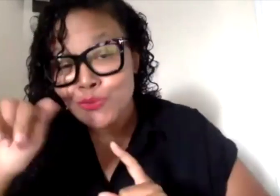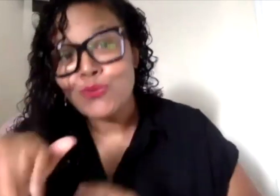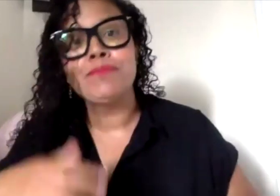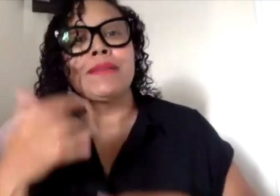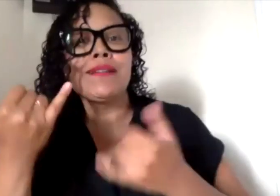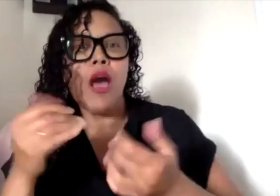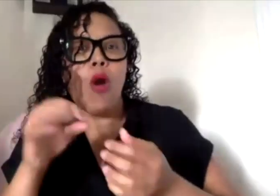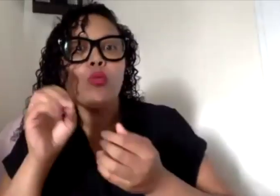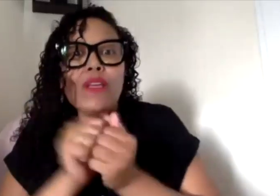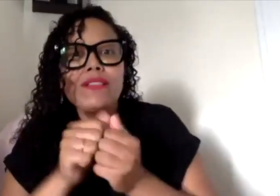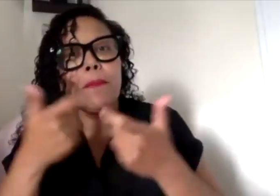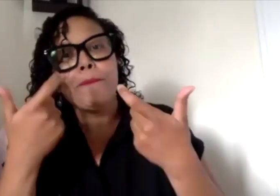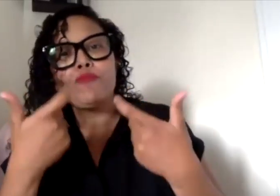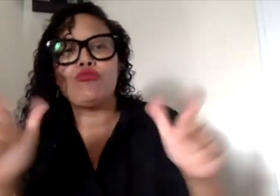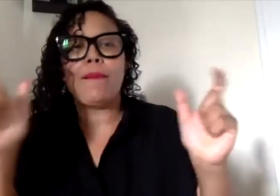white lens.